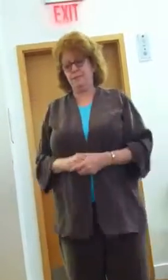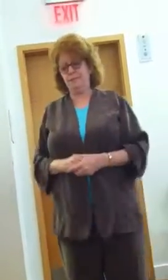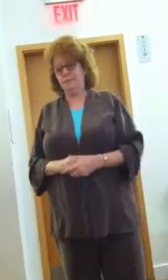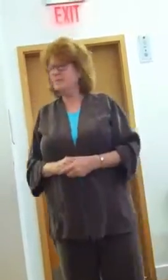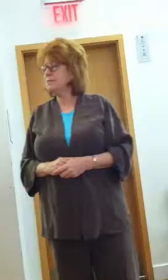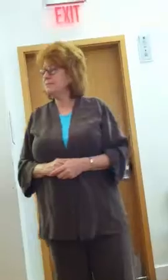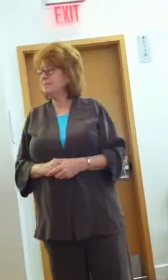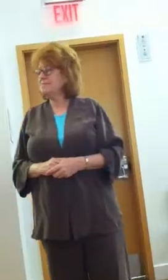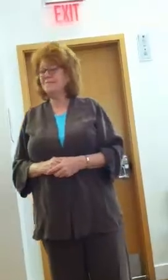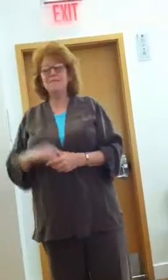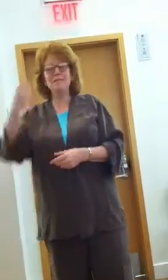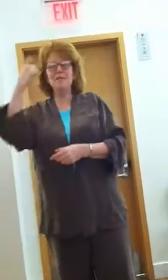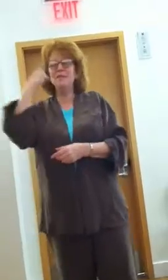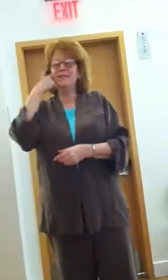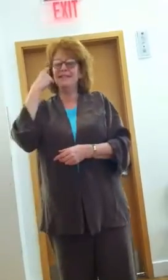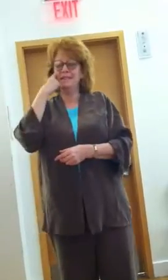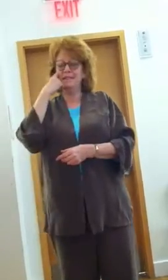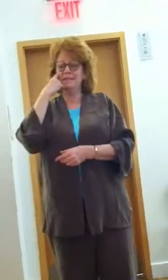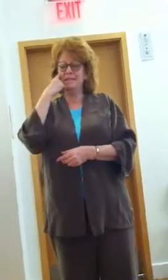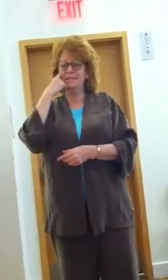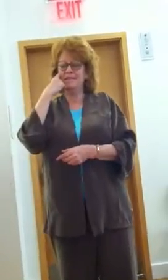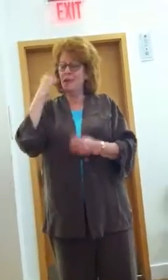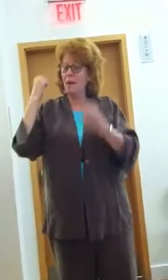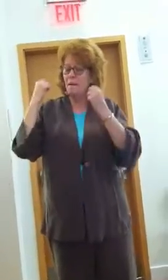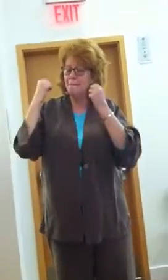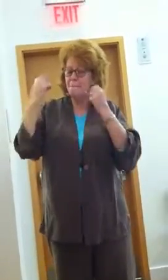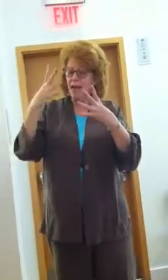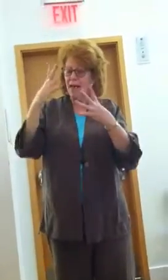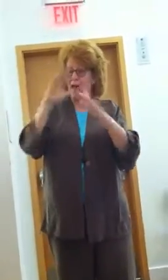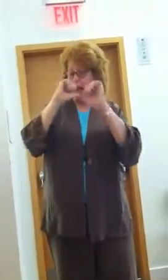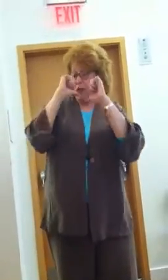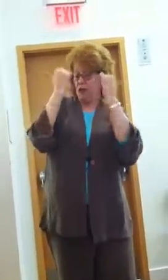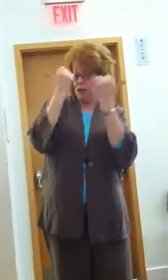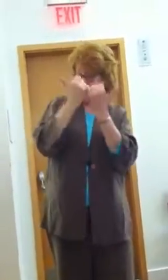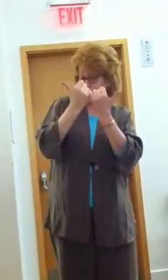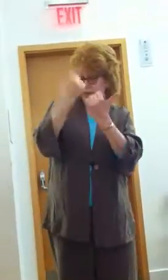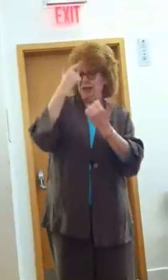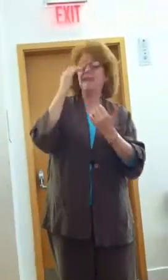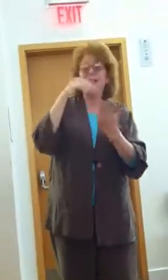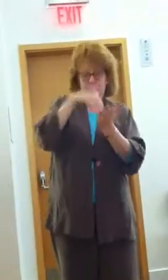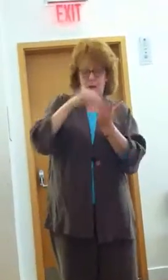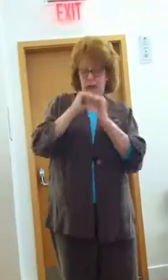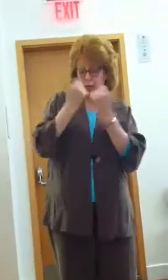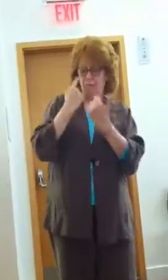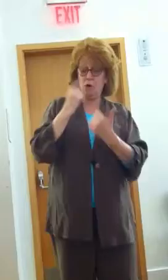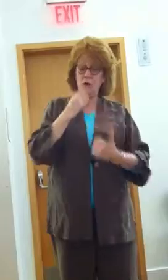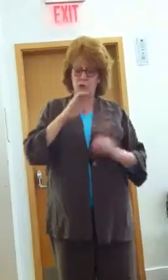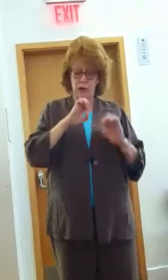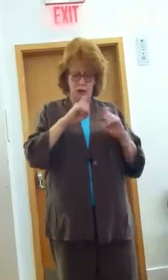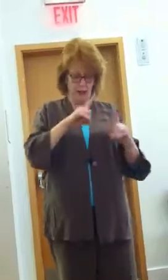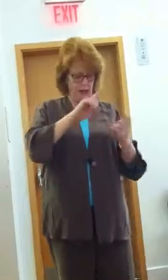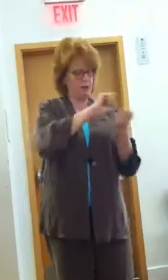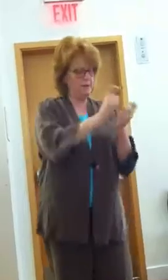In recent years, a number of central agencies for Jewish education have been